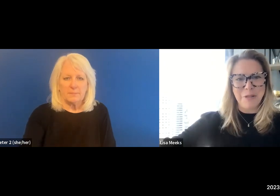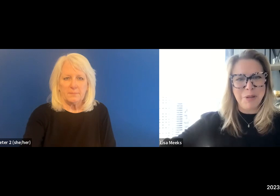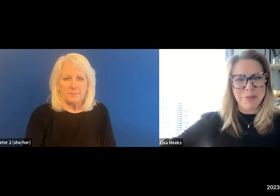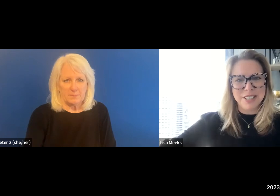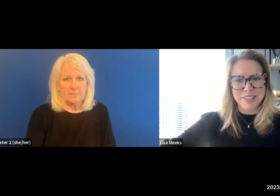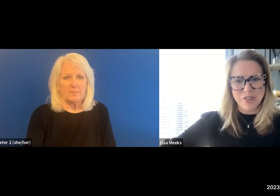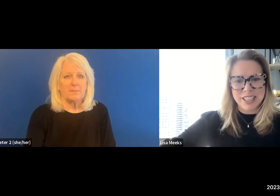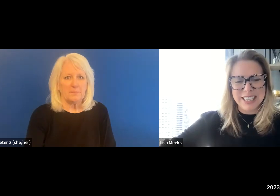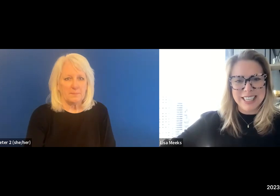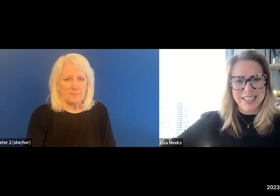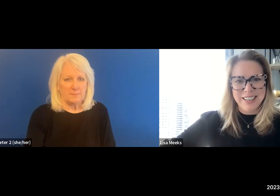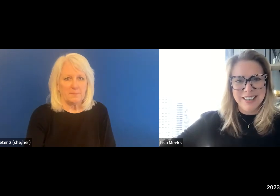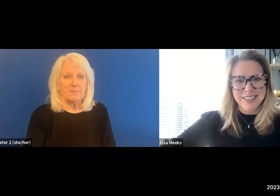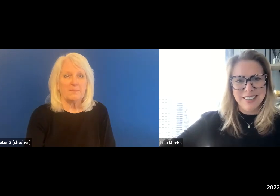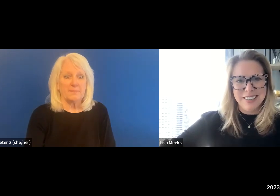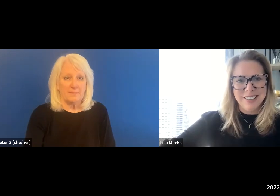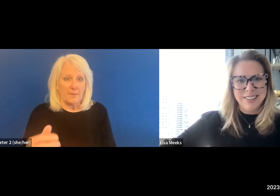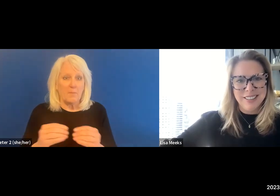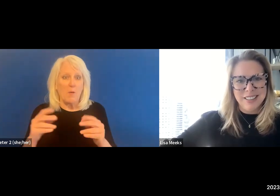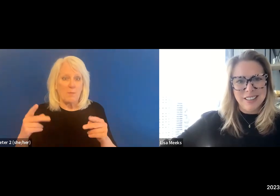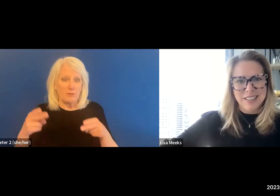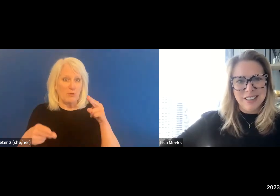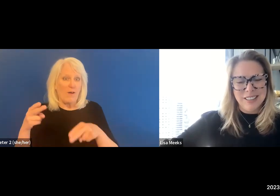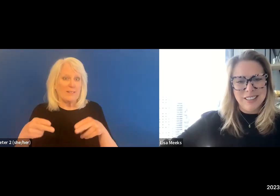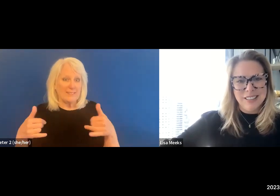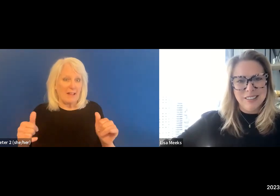I see a few people still trickling in.